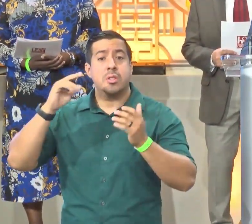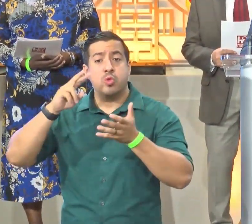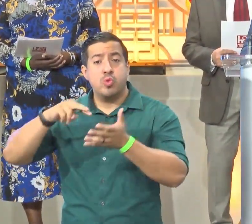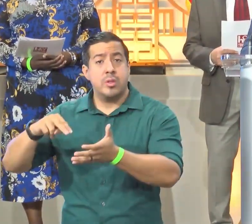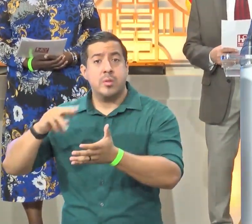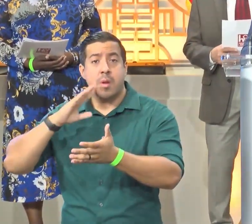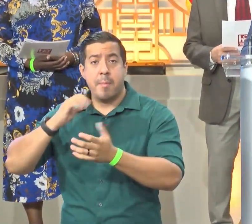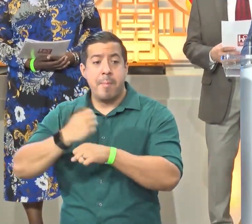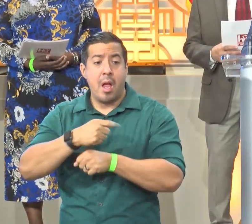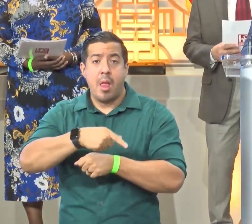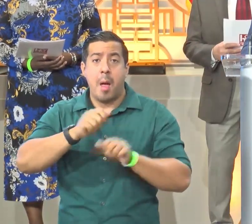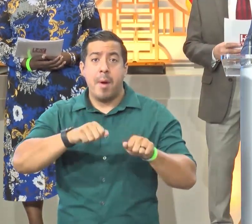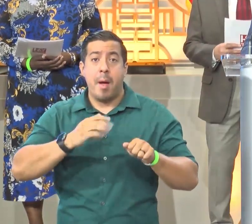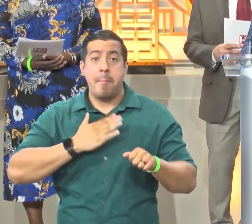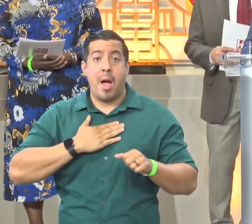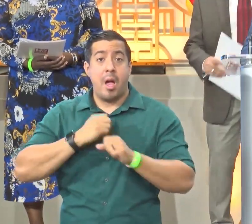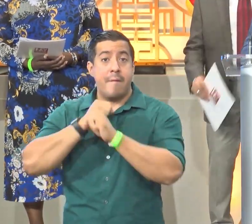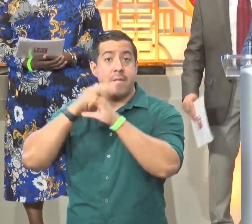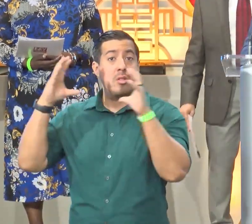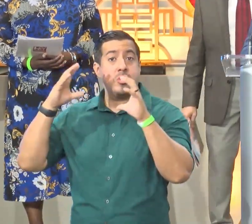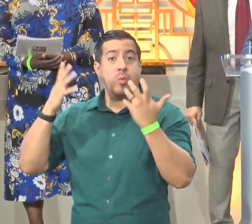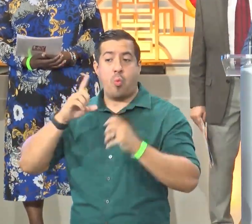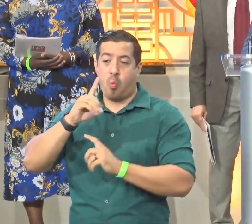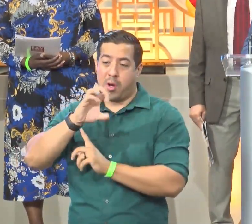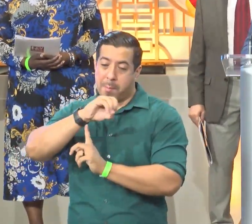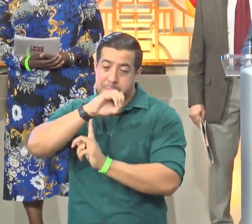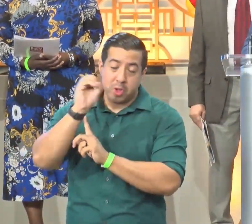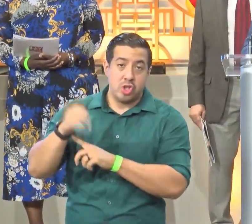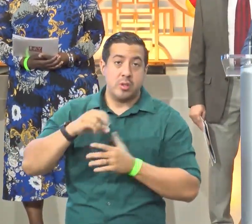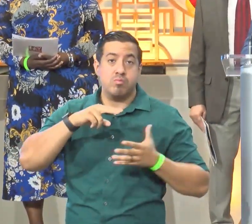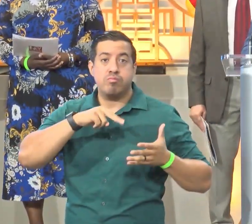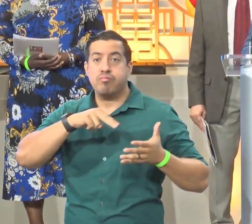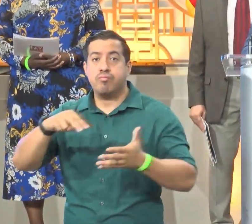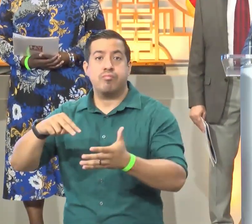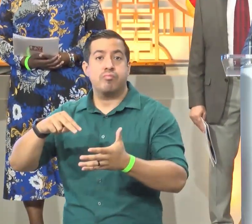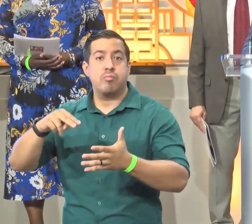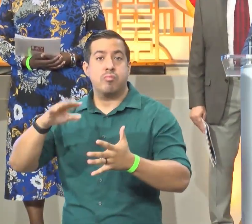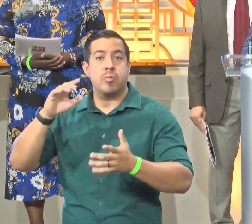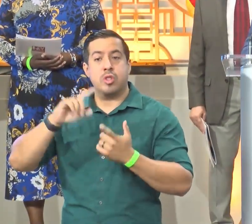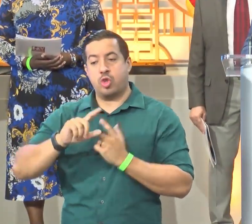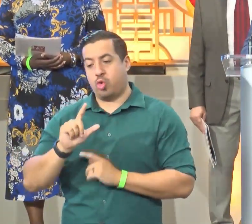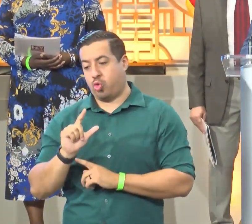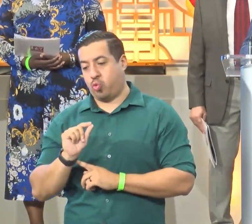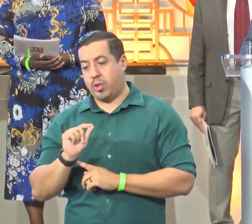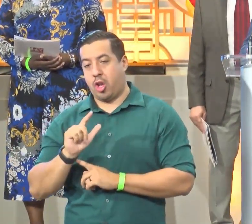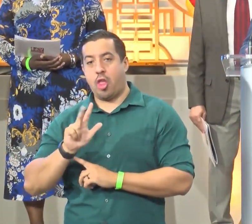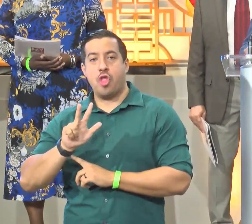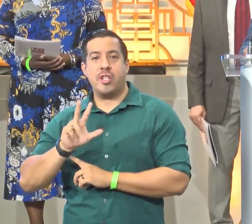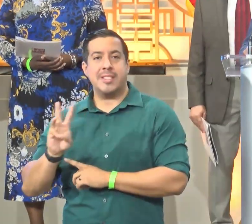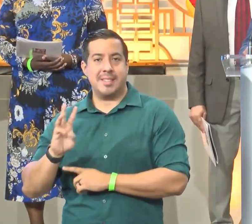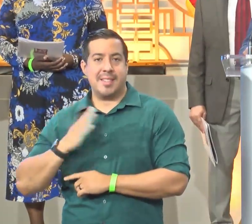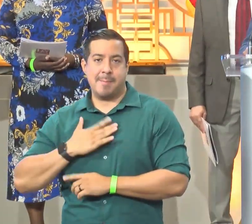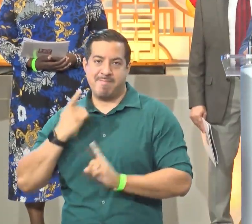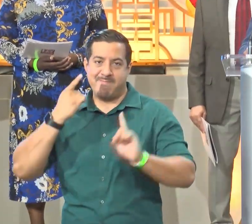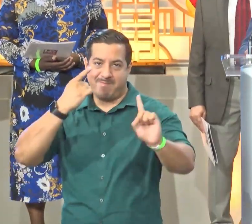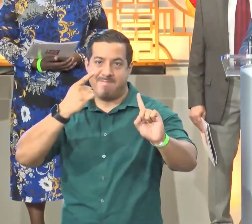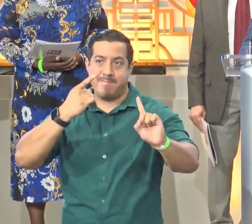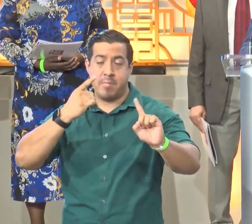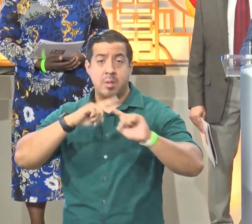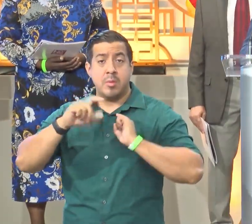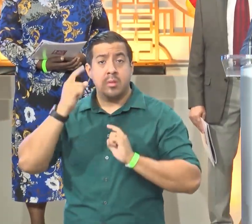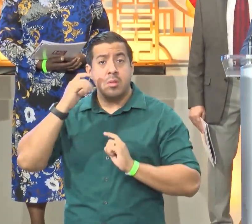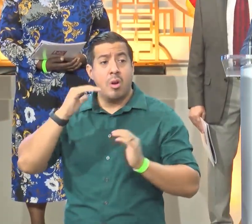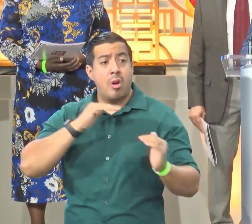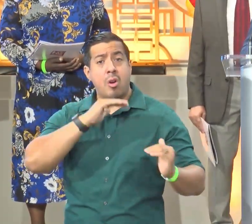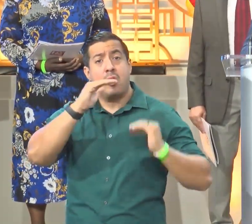possible my vision of 100% literacy by the year 2036. But the Mayor's Office of Adult